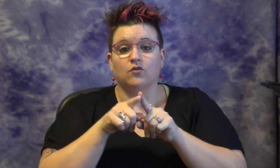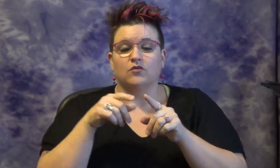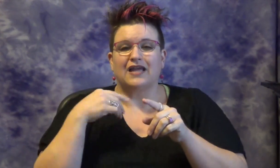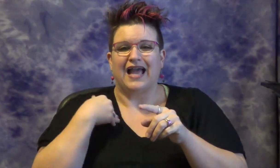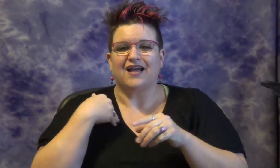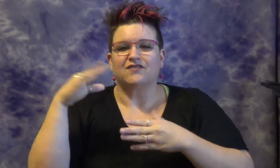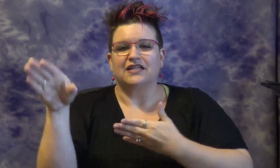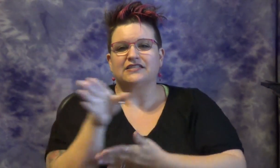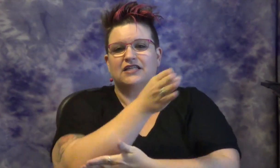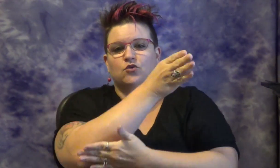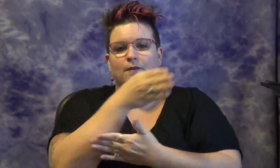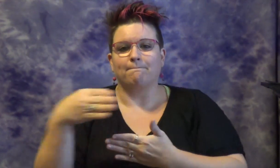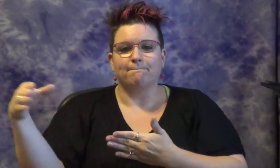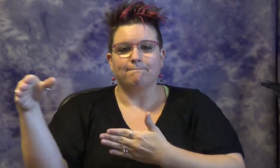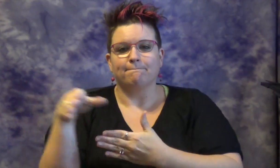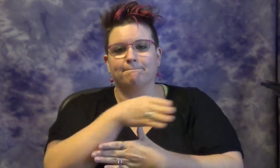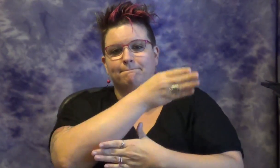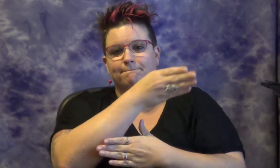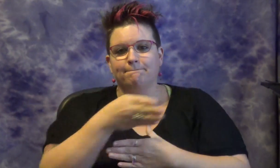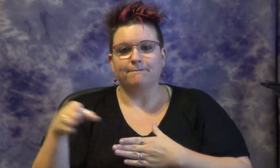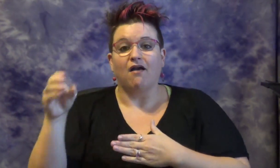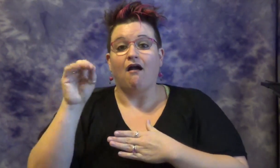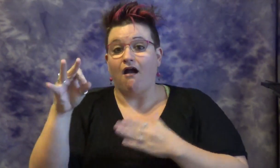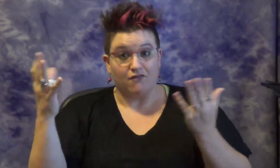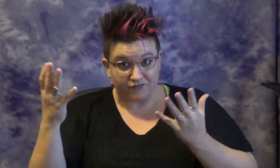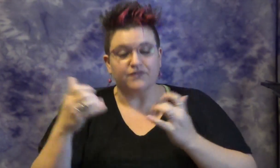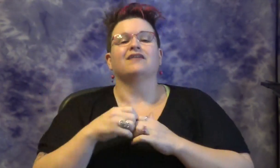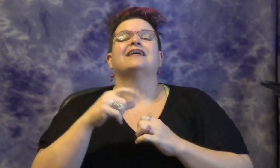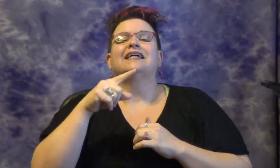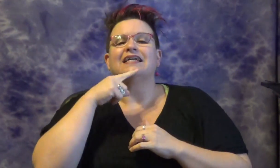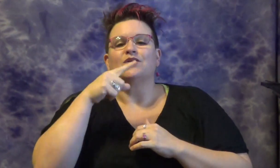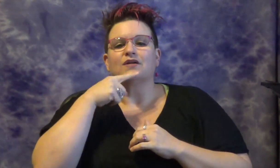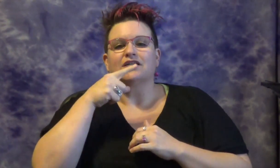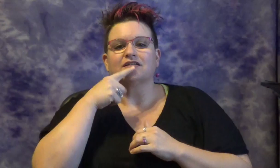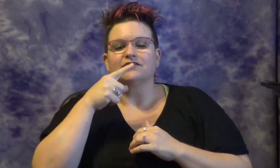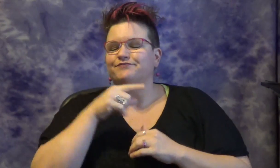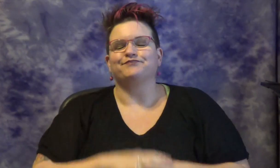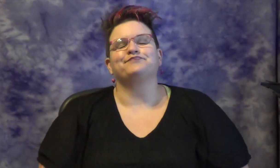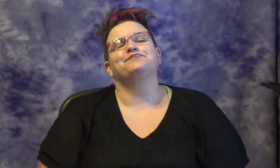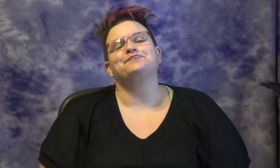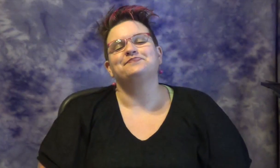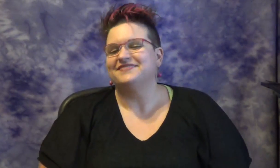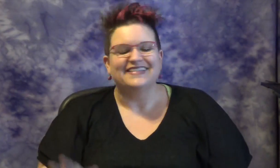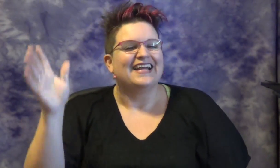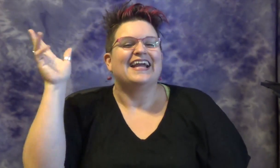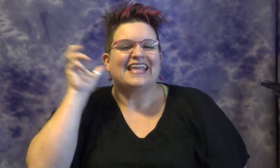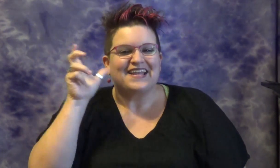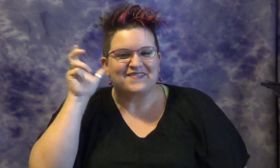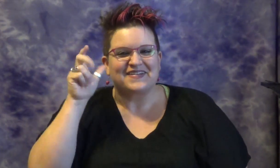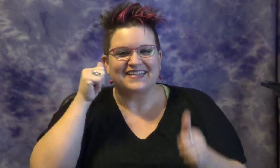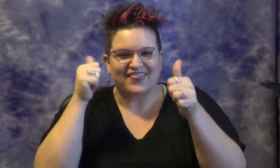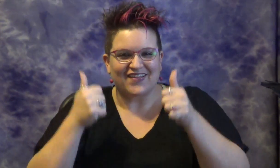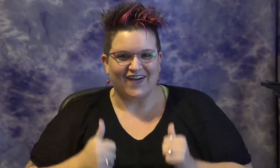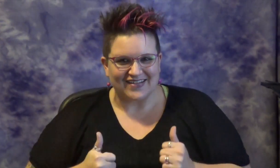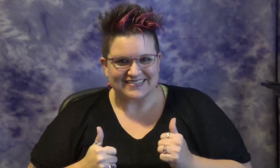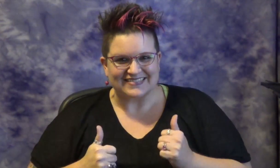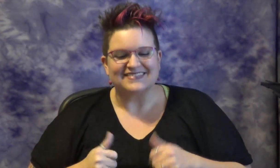We also have the continuum of hearing loss. Oh my gosh, I just signed hearing like a hearing